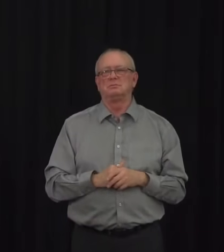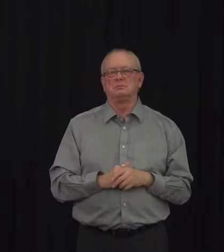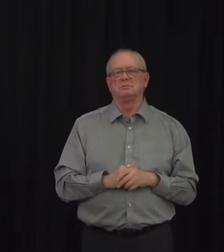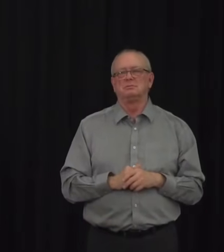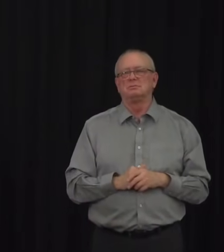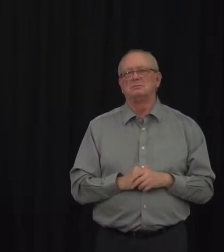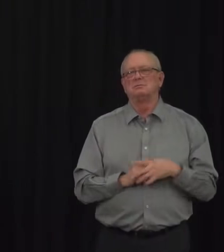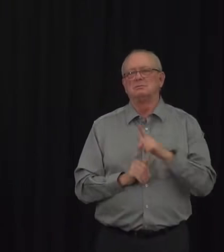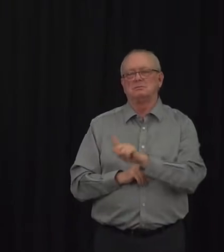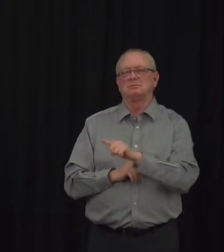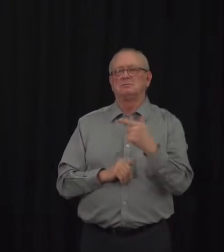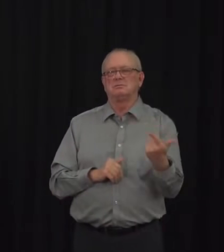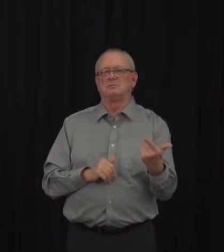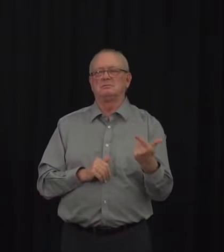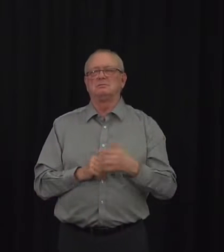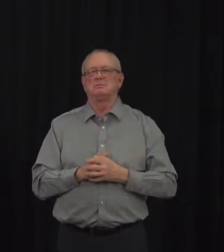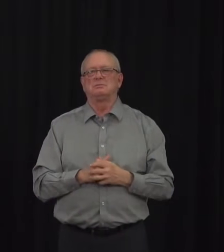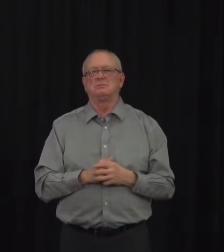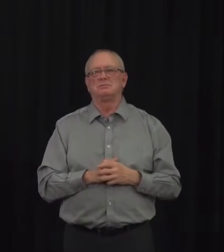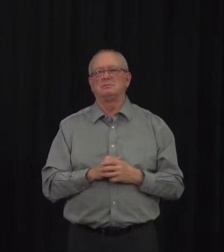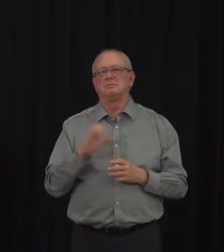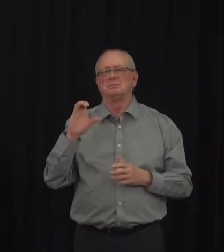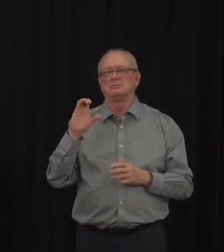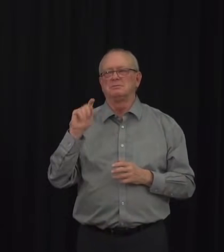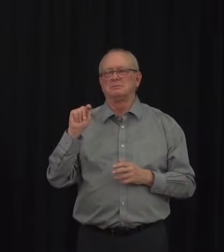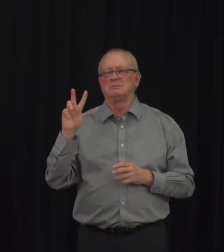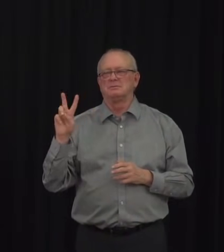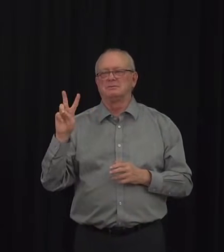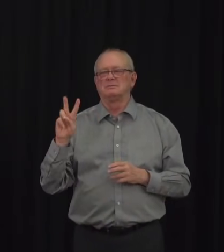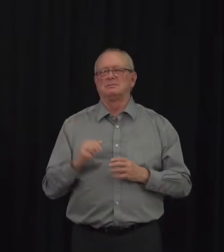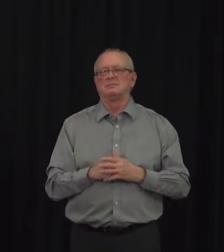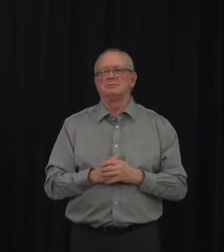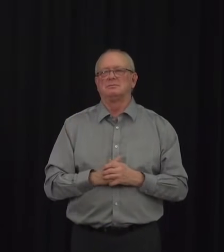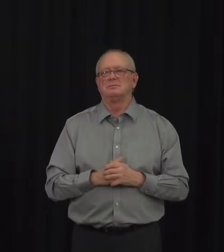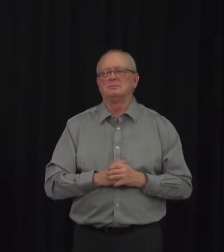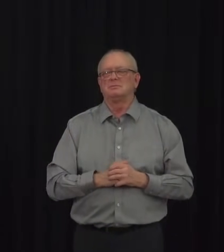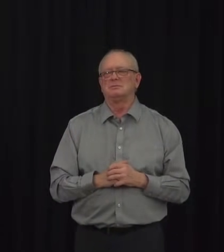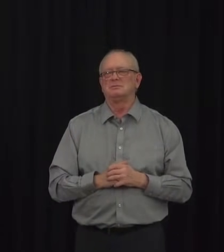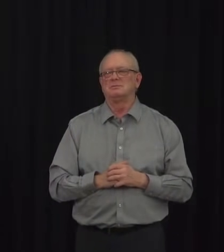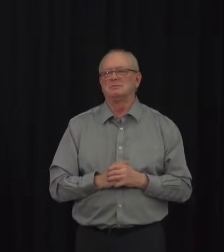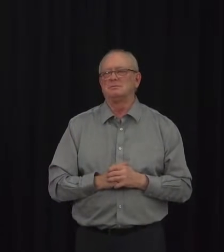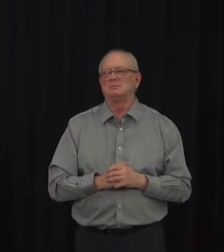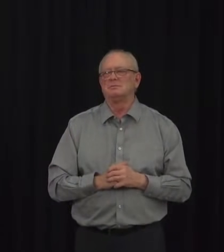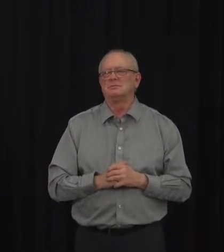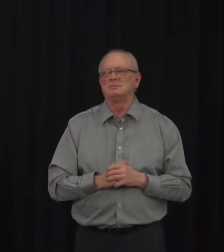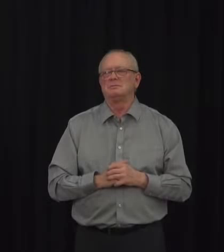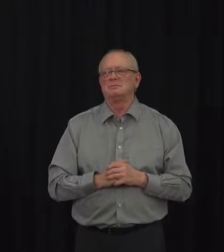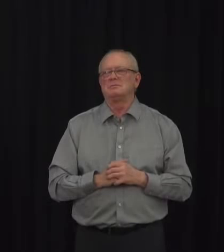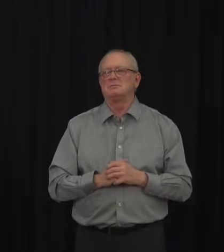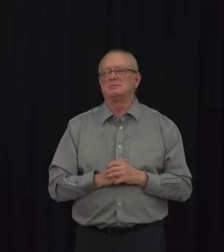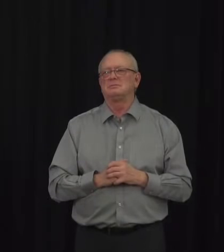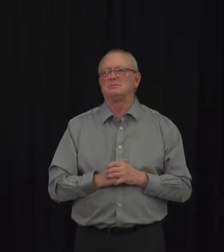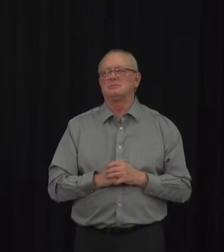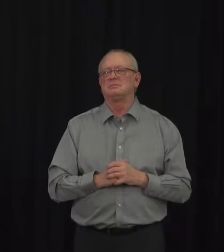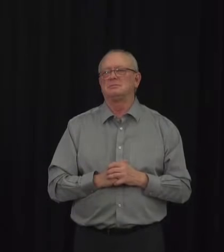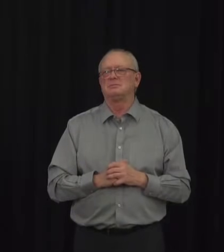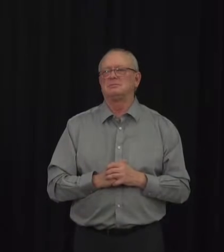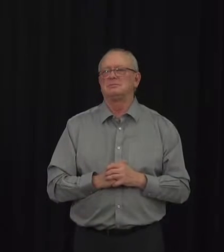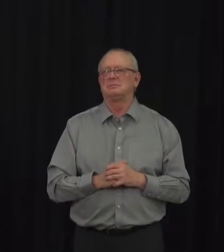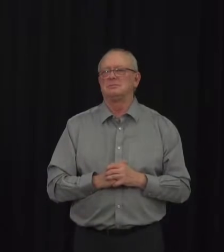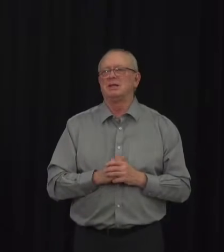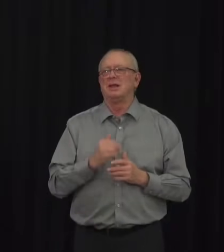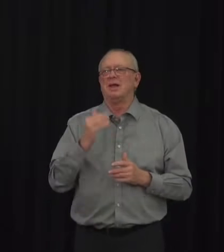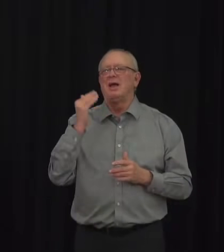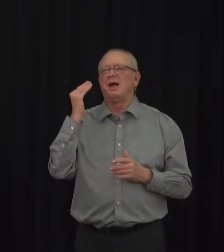Next is Bill Fortier with CTV News. Go ahead, Bill. Hi, Dr. Hinshaw. You've already been asked about